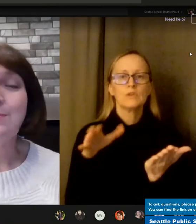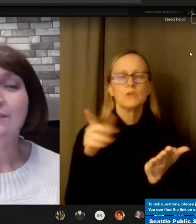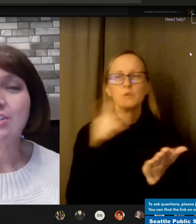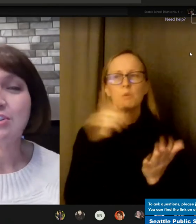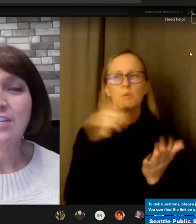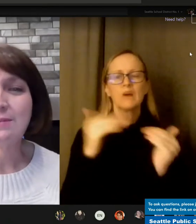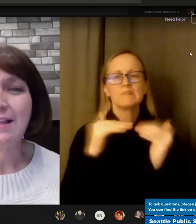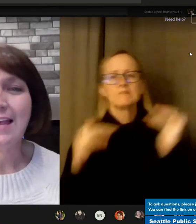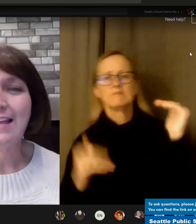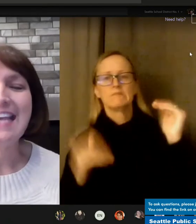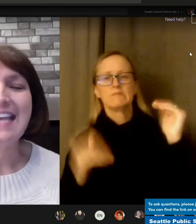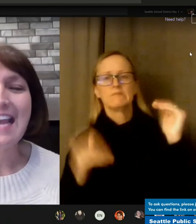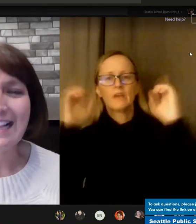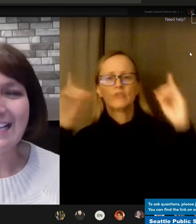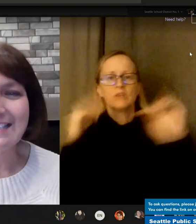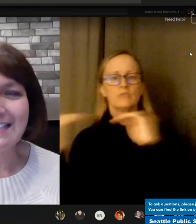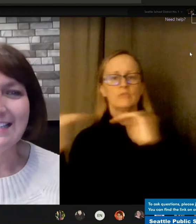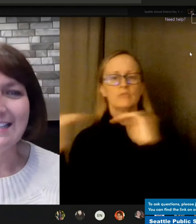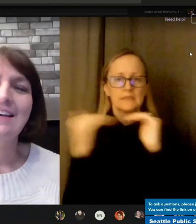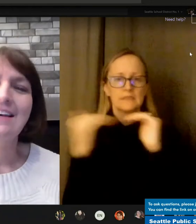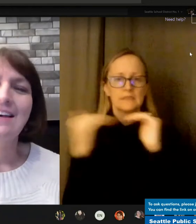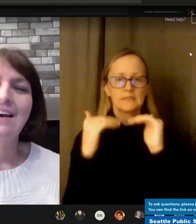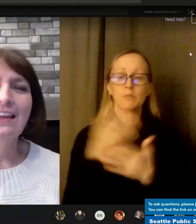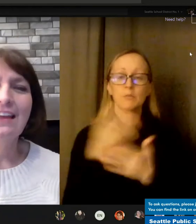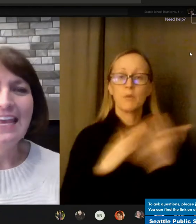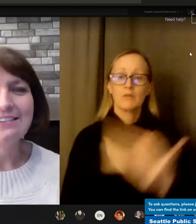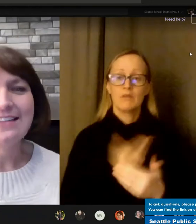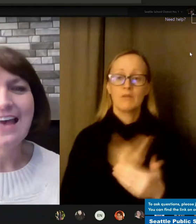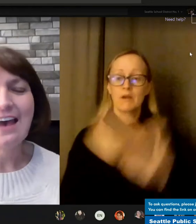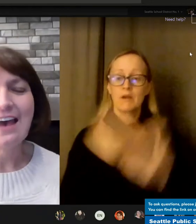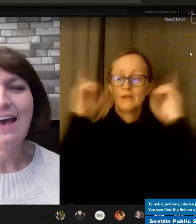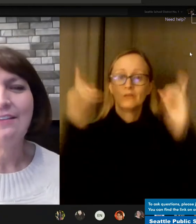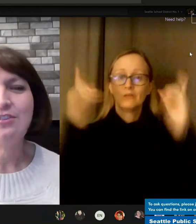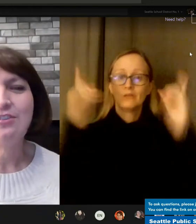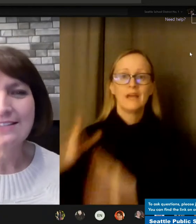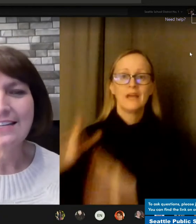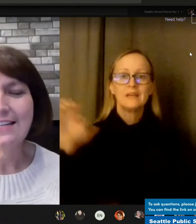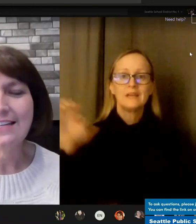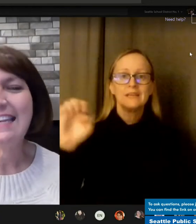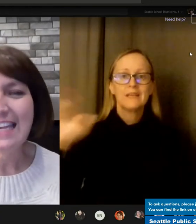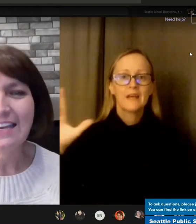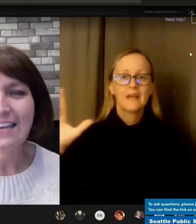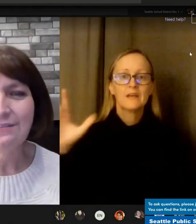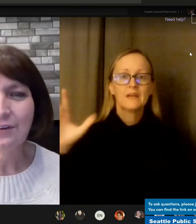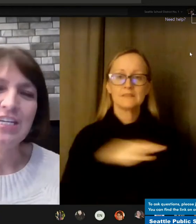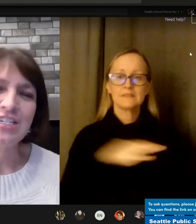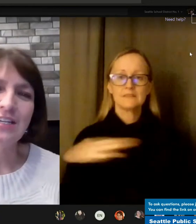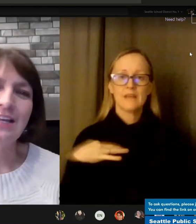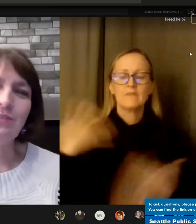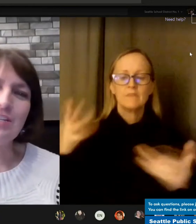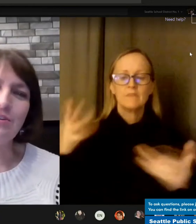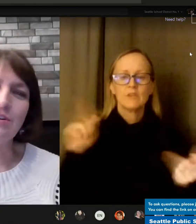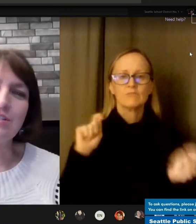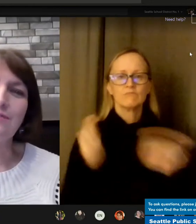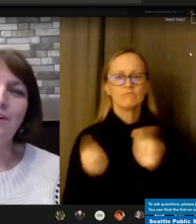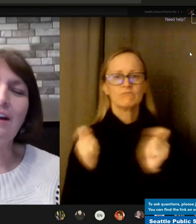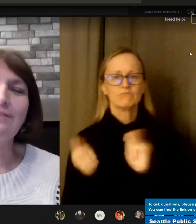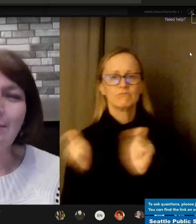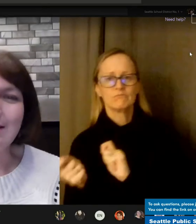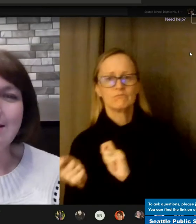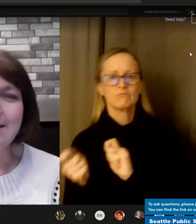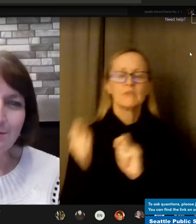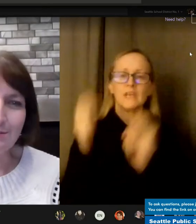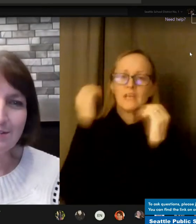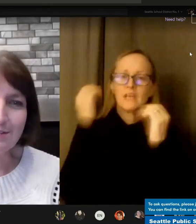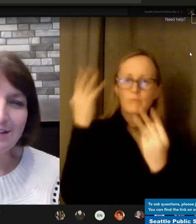part of our strategic plan, Seattle Excellence, our EL staff have translated key information and resources for our families